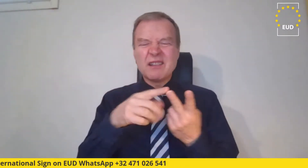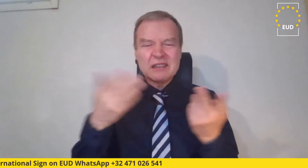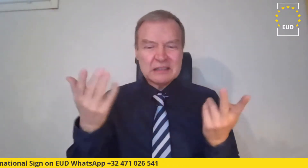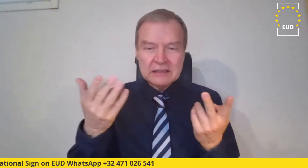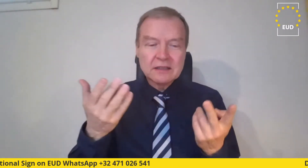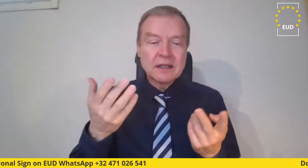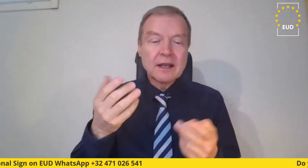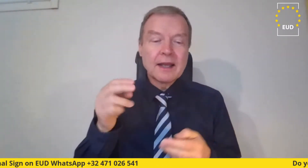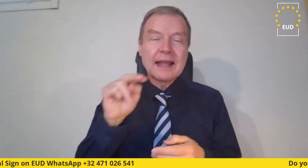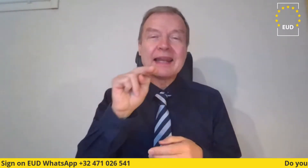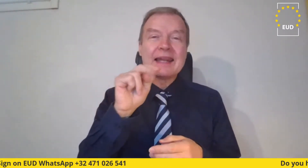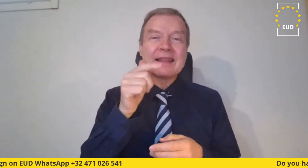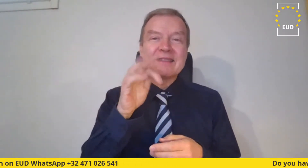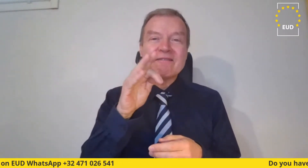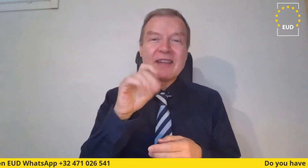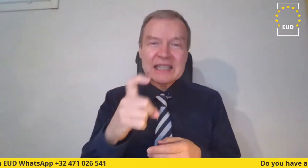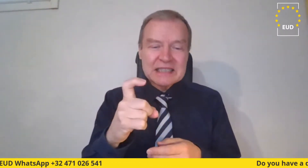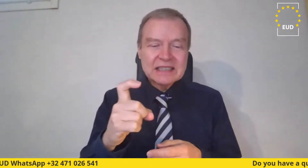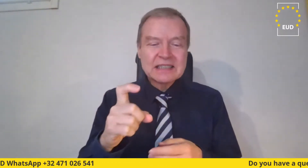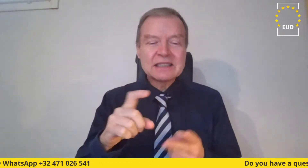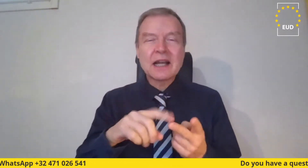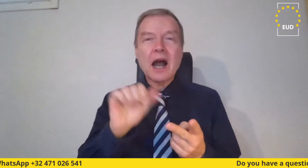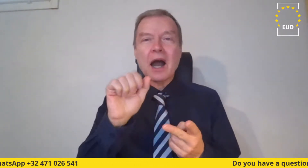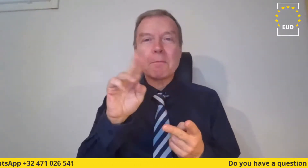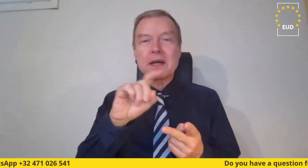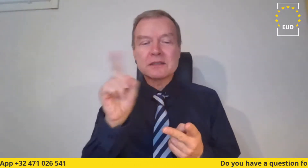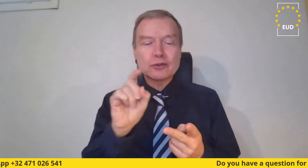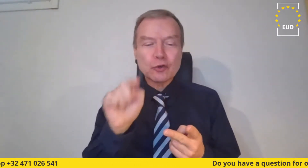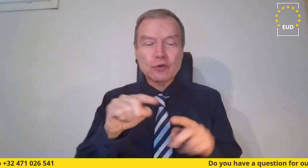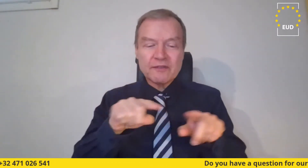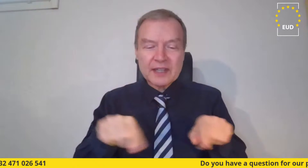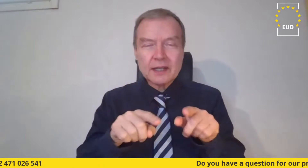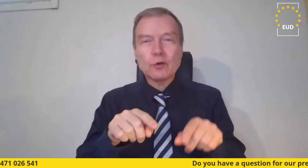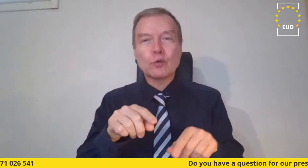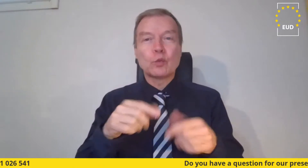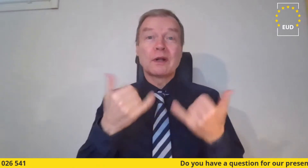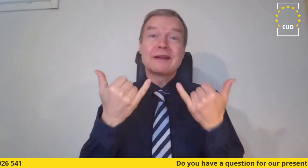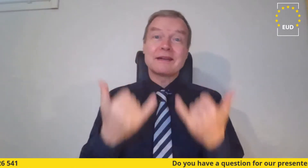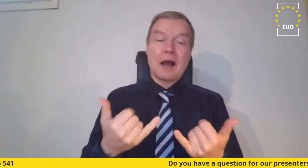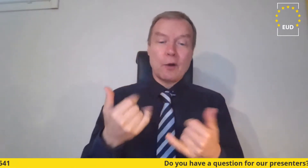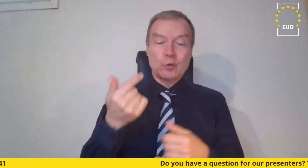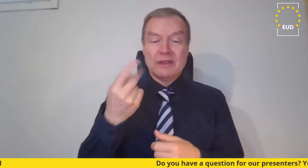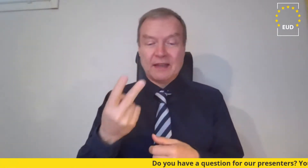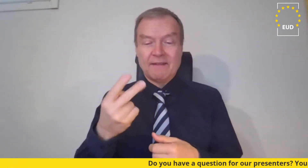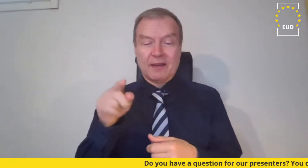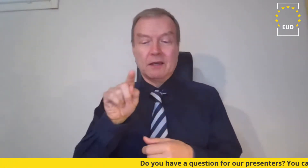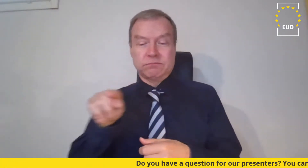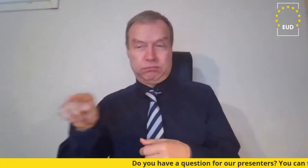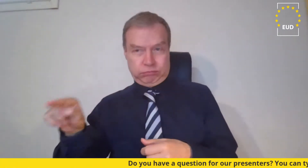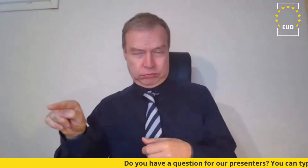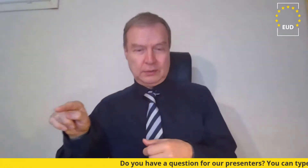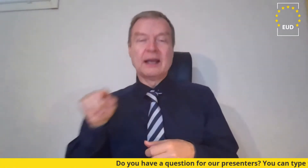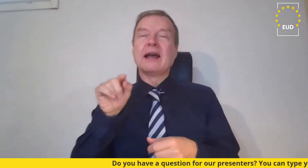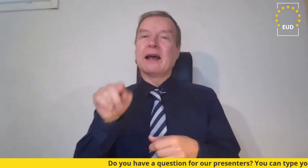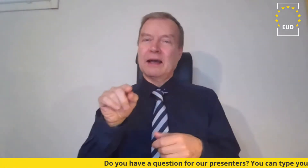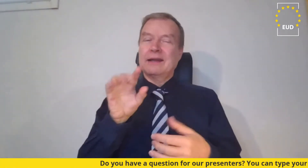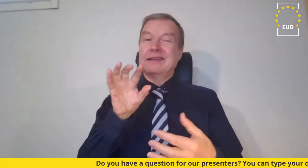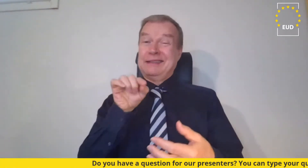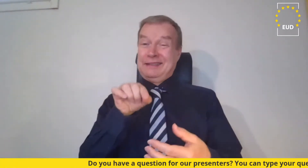online services. For example, services such as Amazon Video,